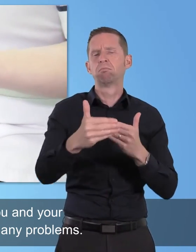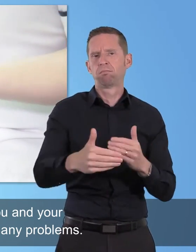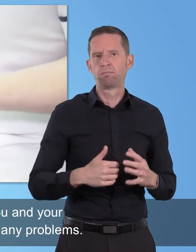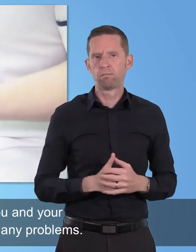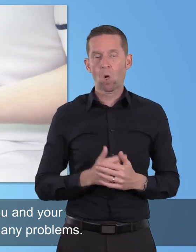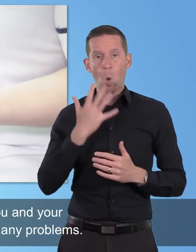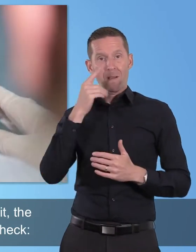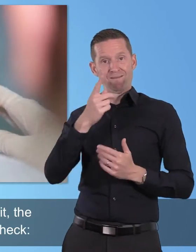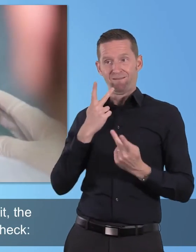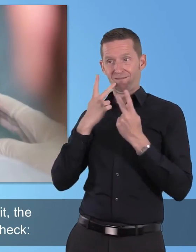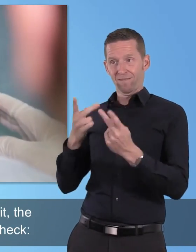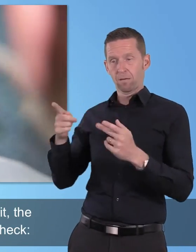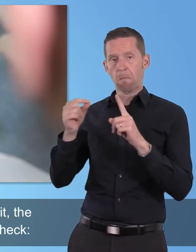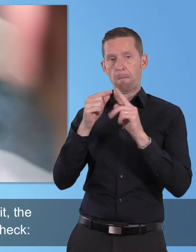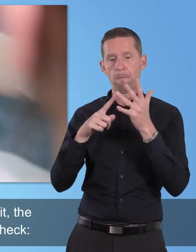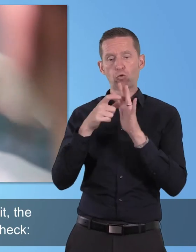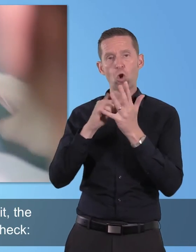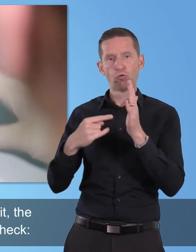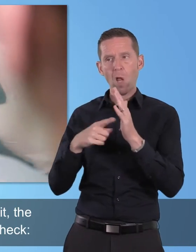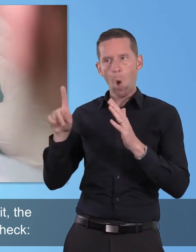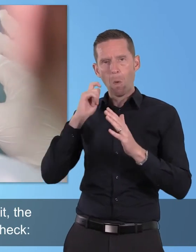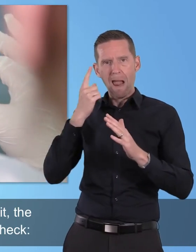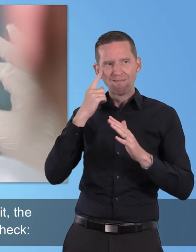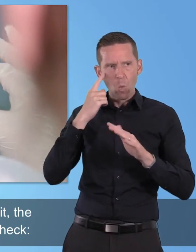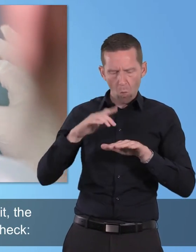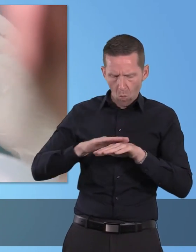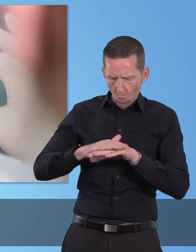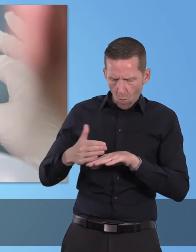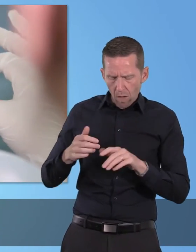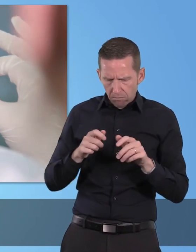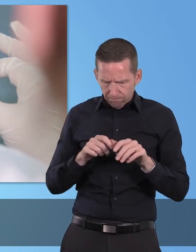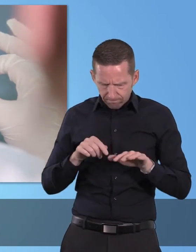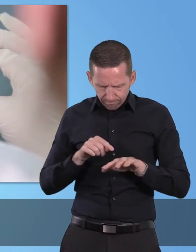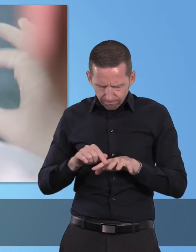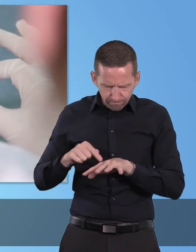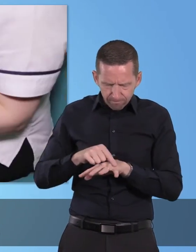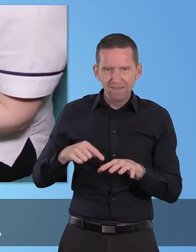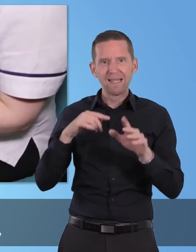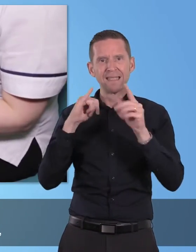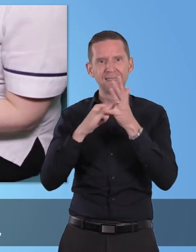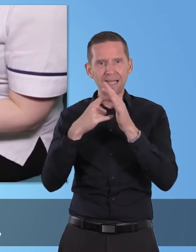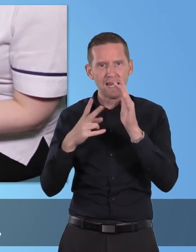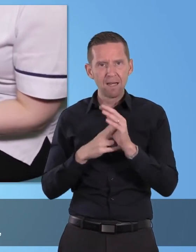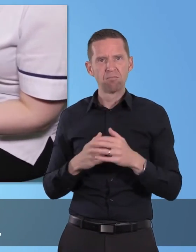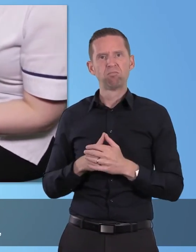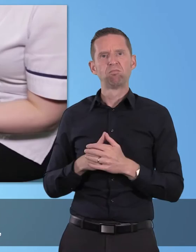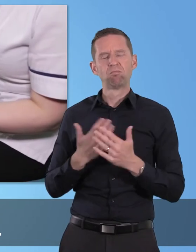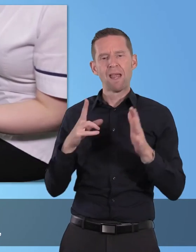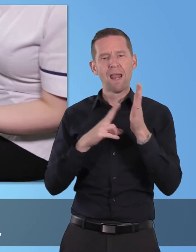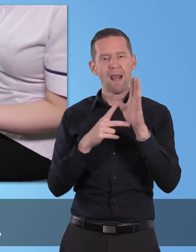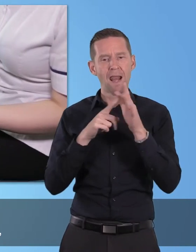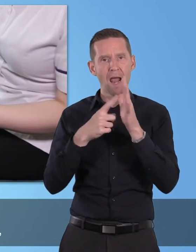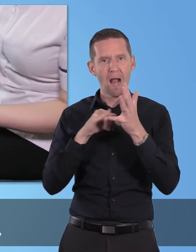after any problems. During your visit, the podiatrist will check your skin, your nails,